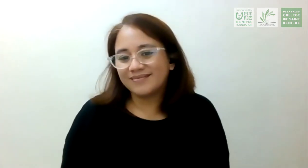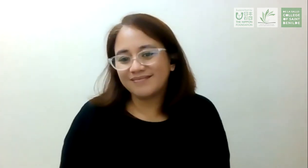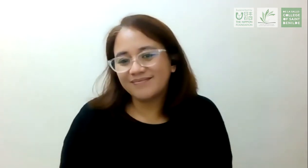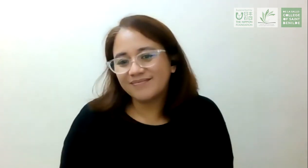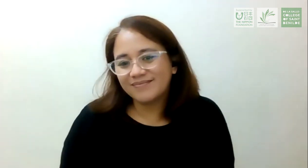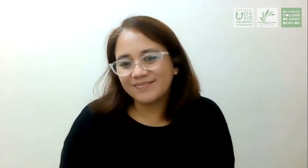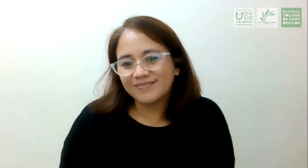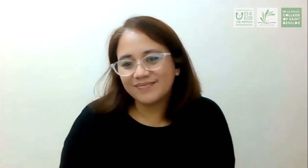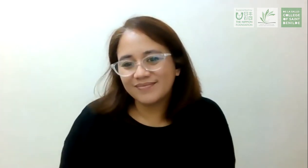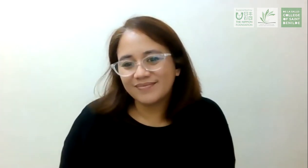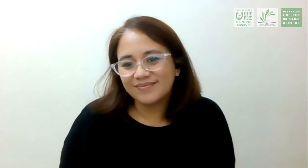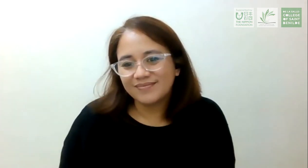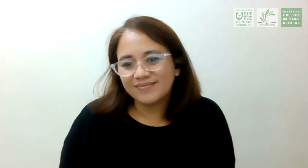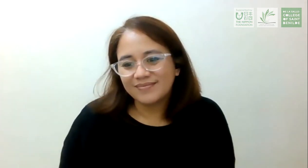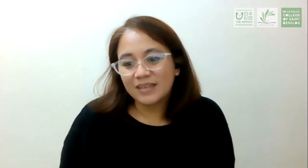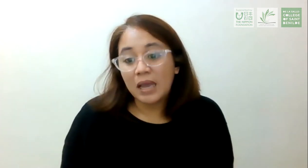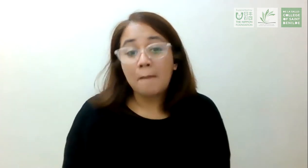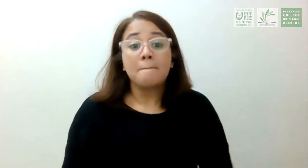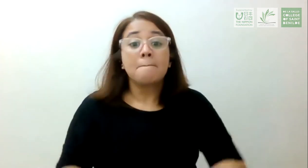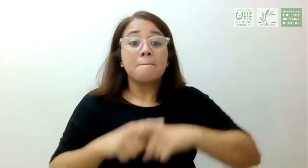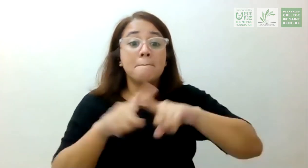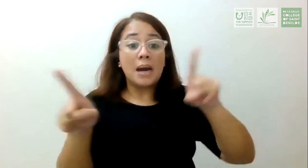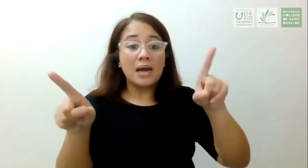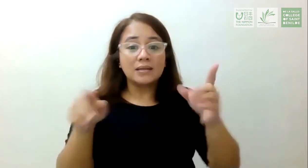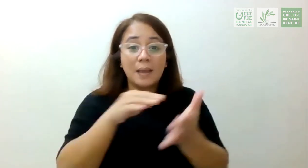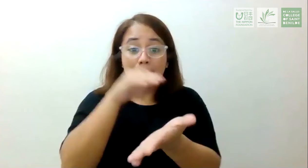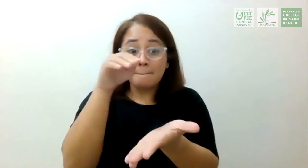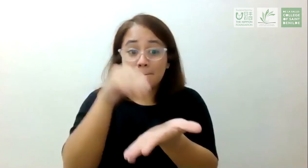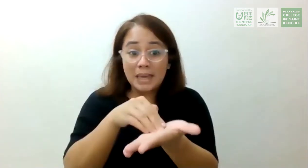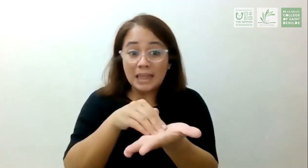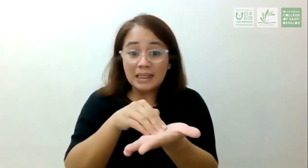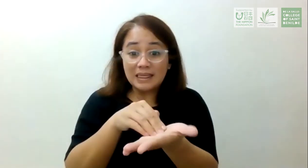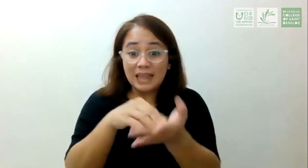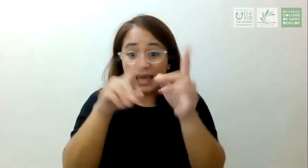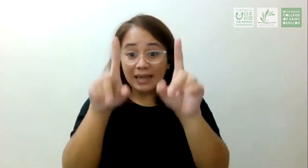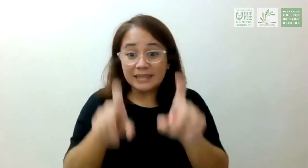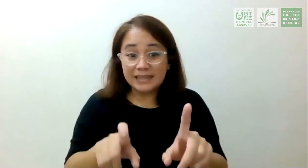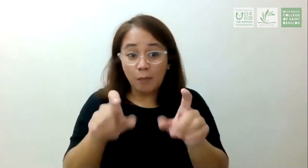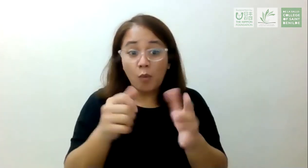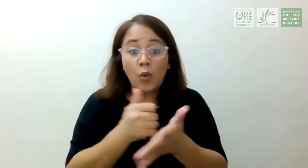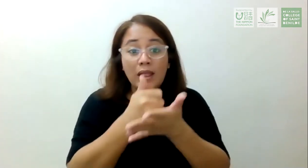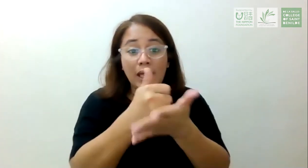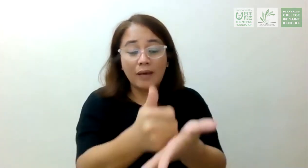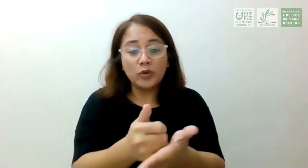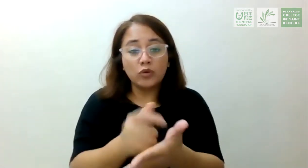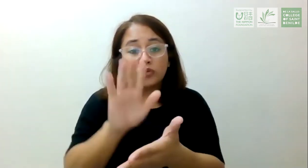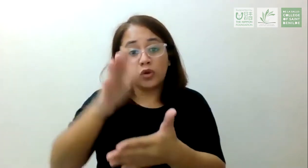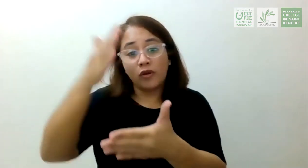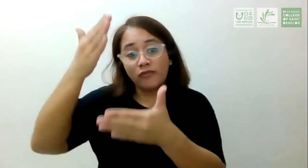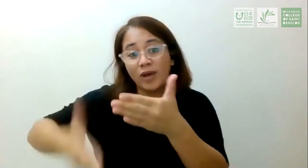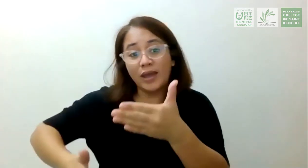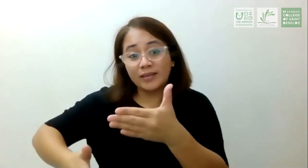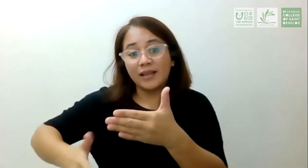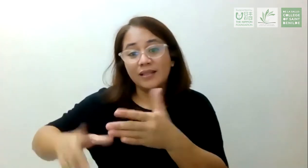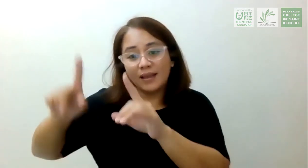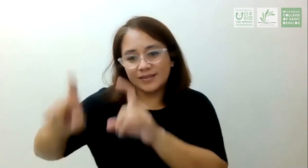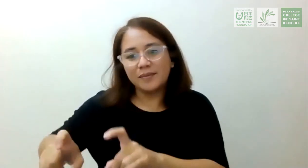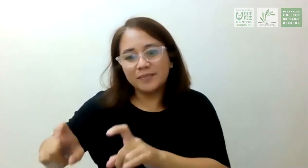Okay, but I think the midterm will help you on the final exam and you'll get a good grade on the final. And I'll try